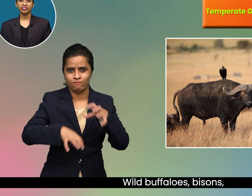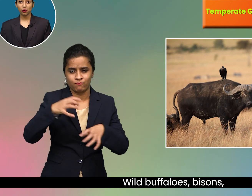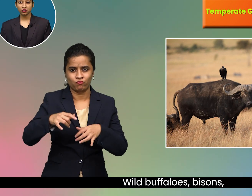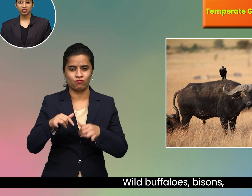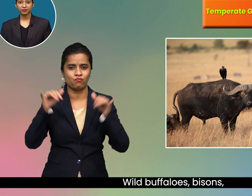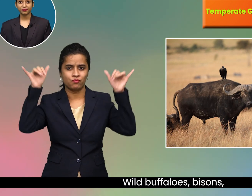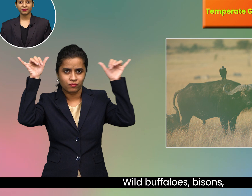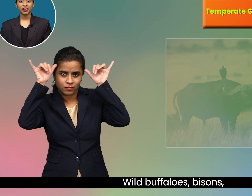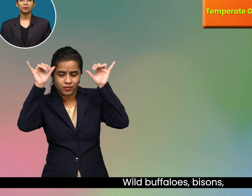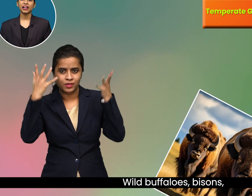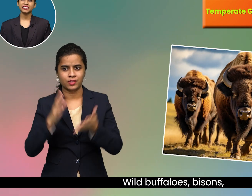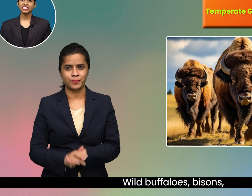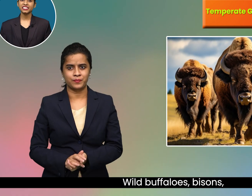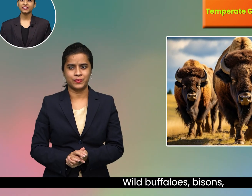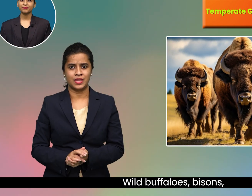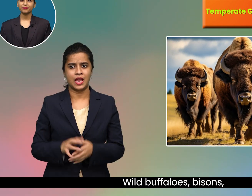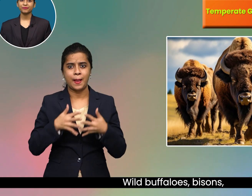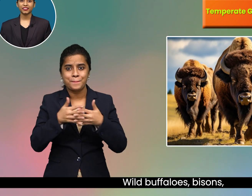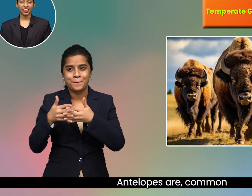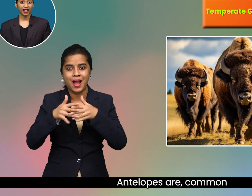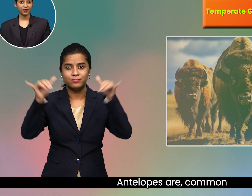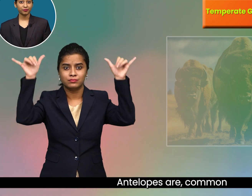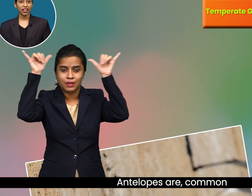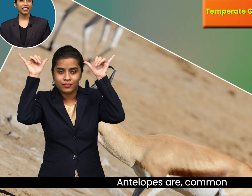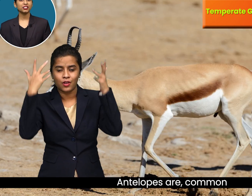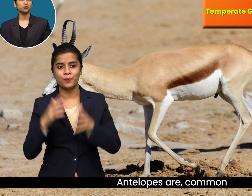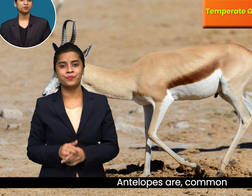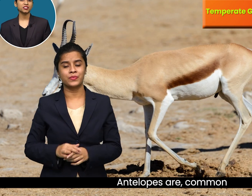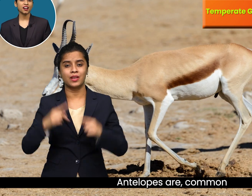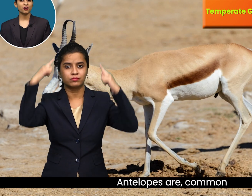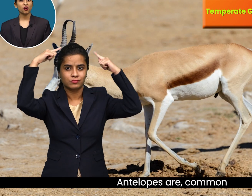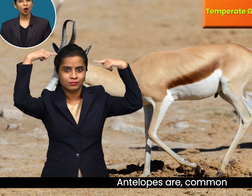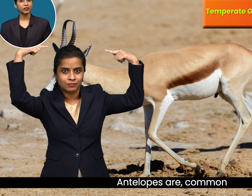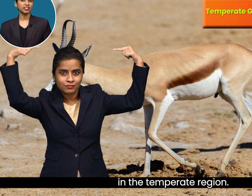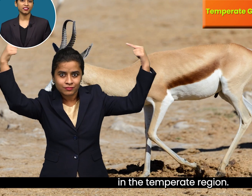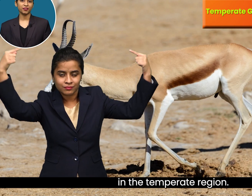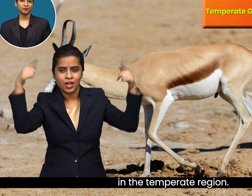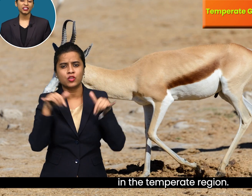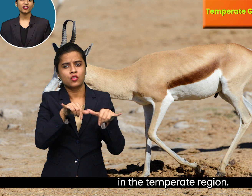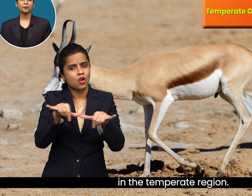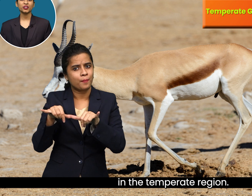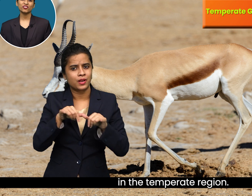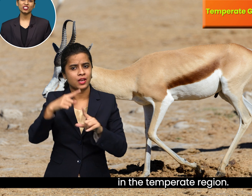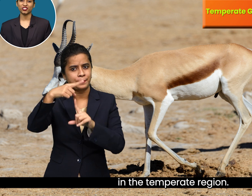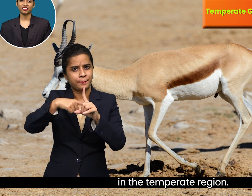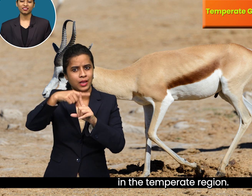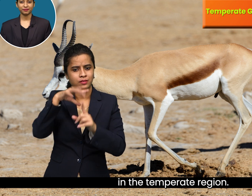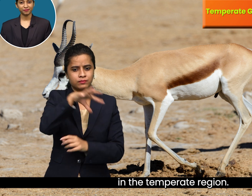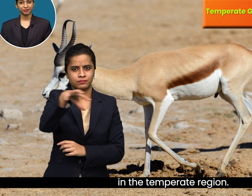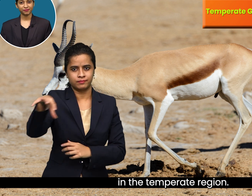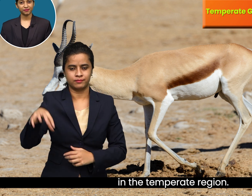Wild buffaloes, bisons, and antelopes are common in the temperate